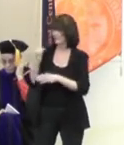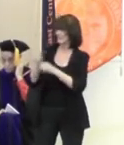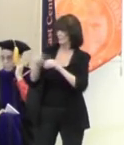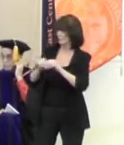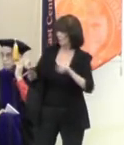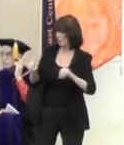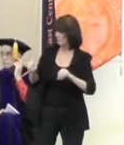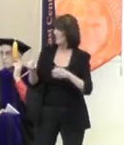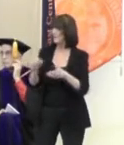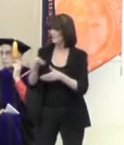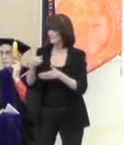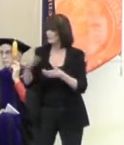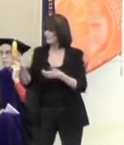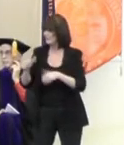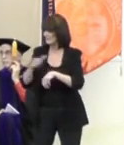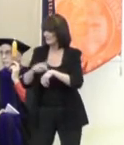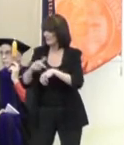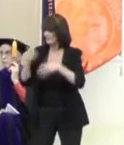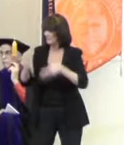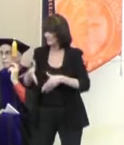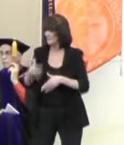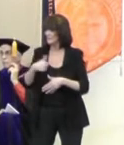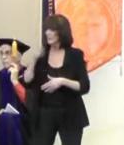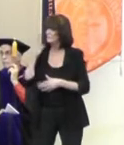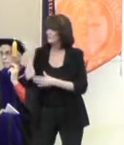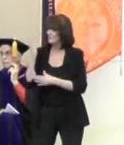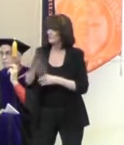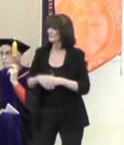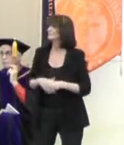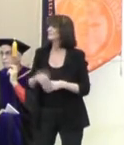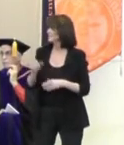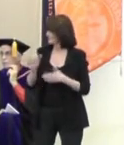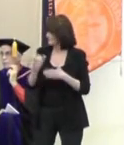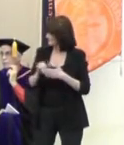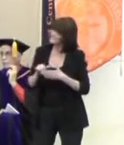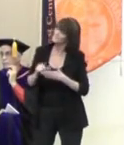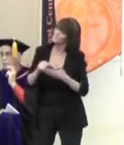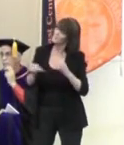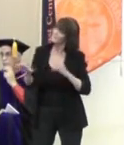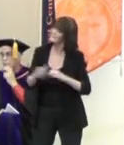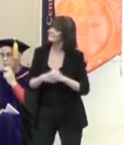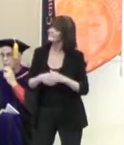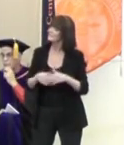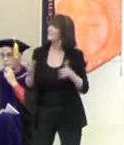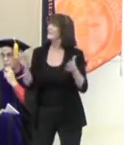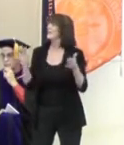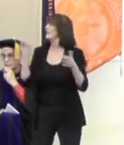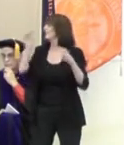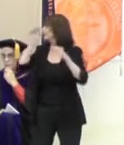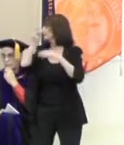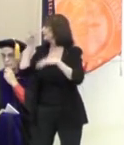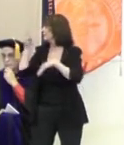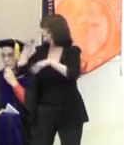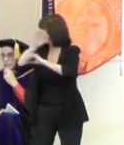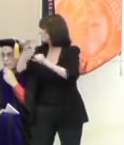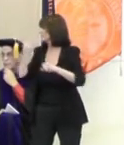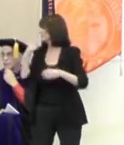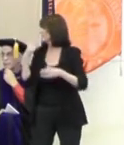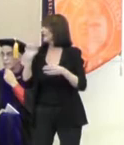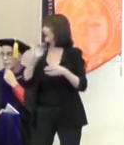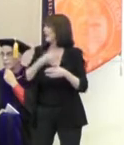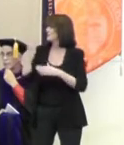and then if there's any time left, I'll speak. So he said, well, that's very nice. And so we did it. And he got up and he said, our speaker today is George.